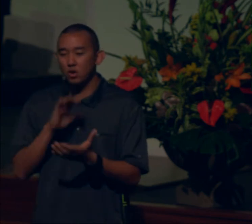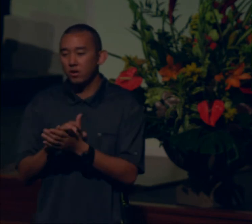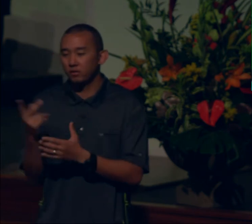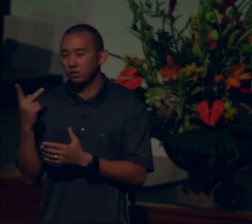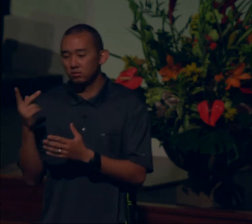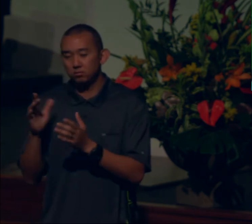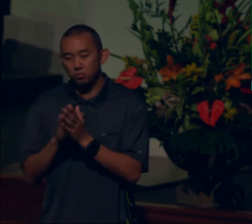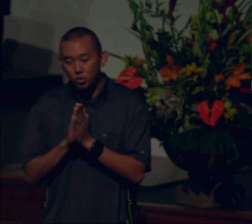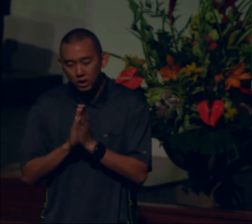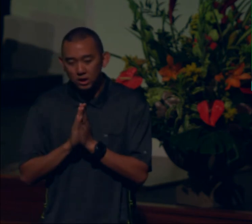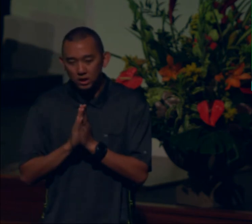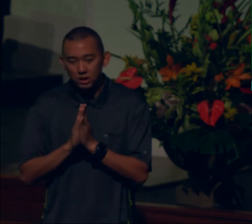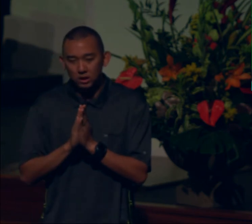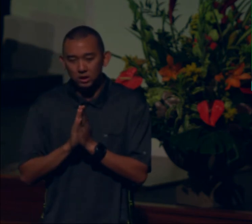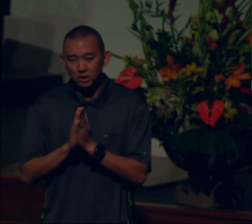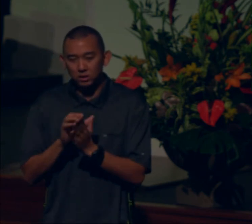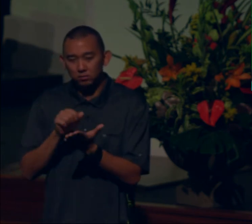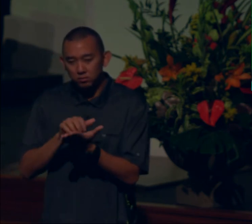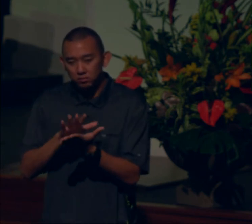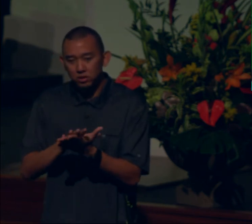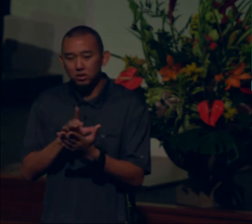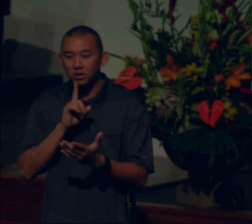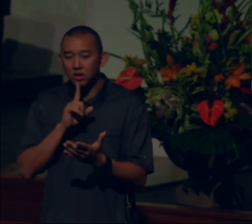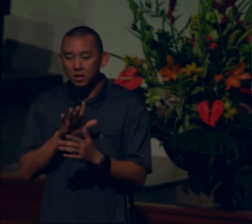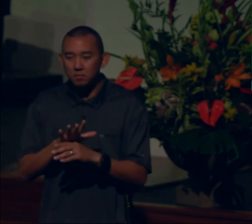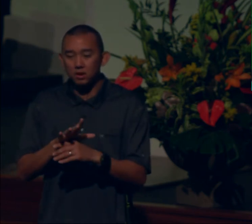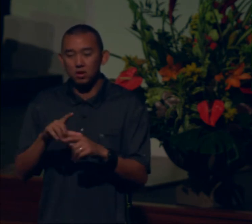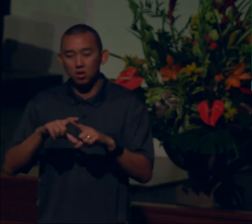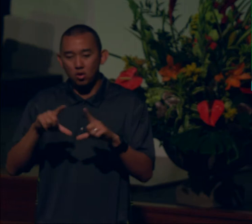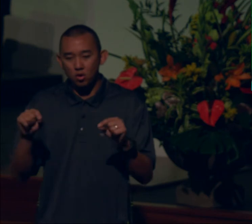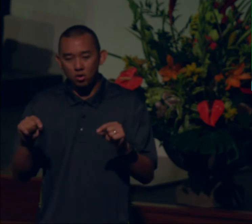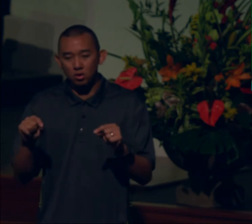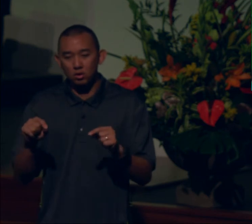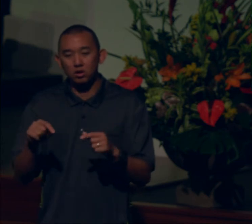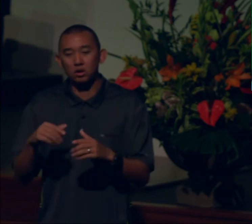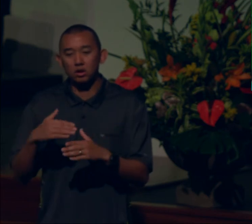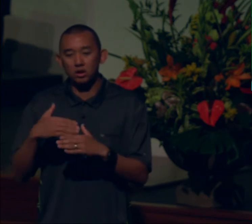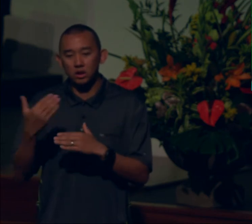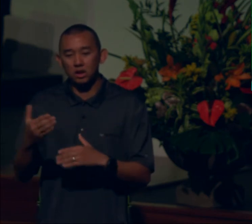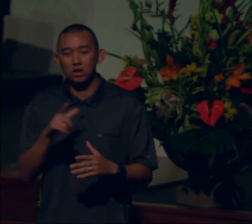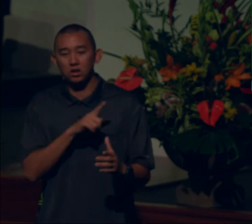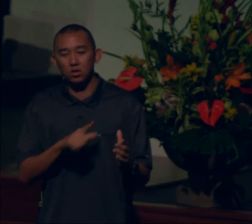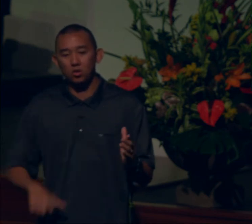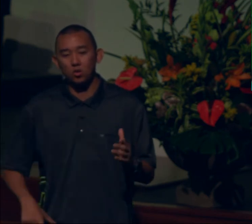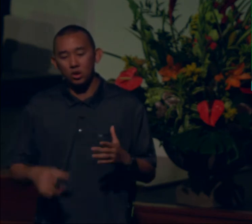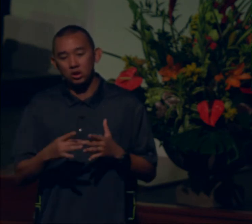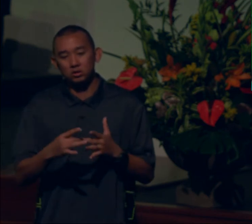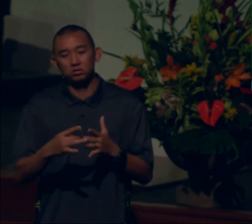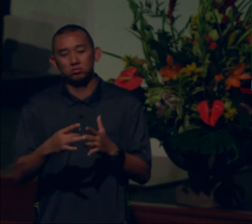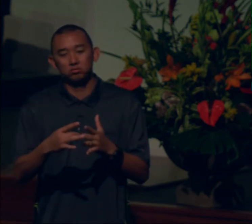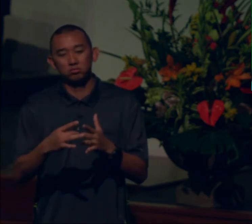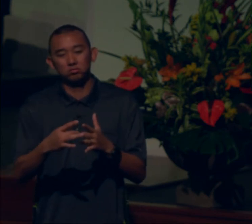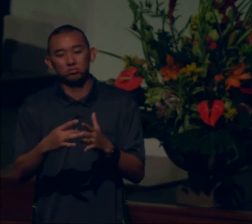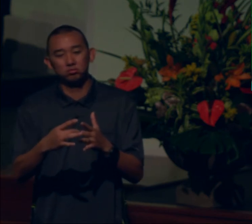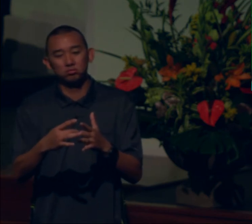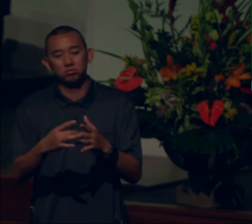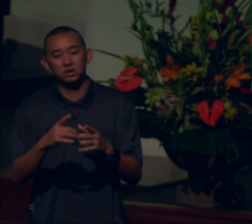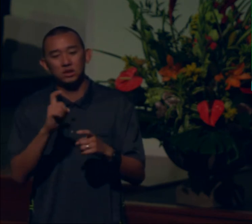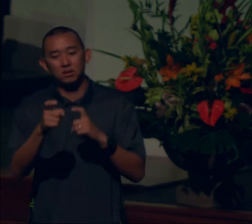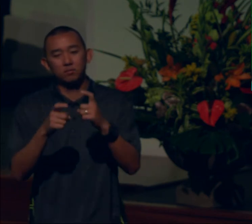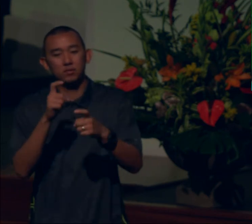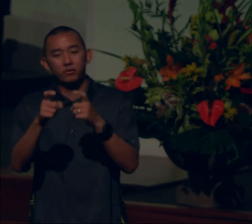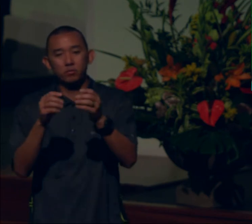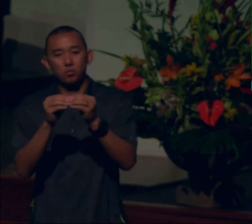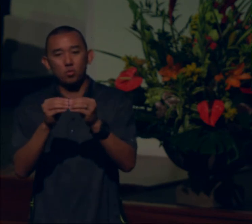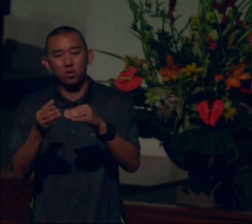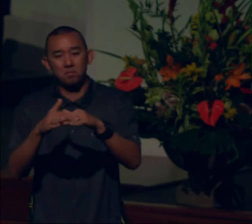our pledge card, and then the Lord began to lead us to give more. And then, I like